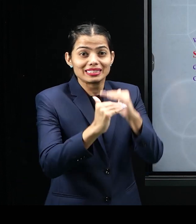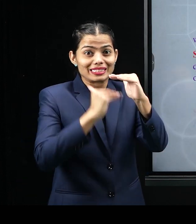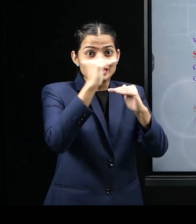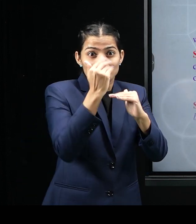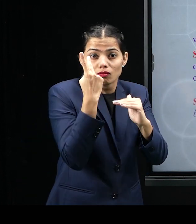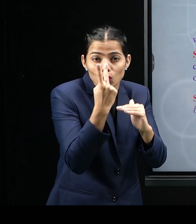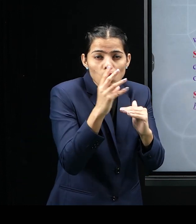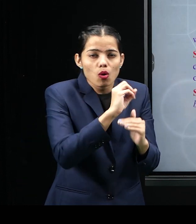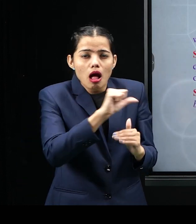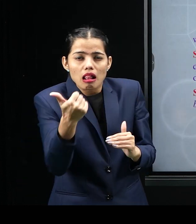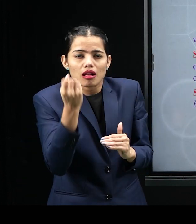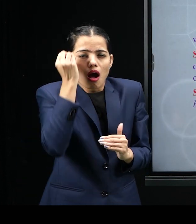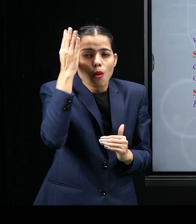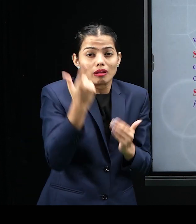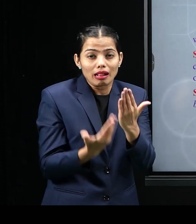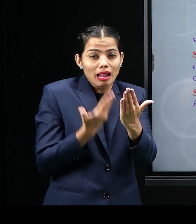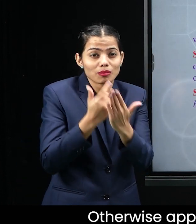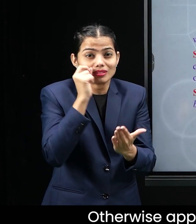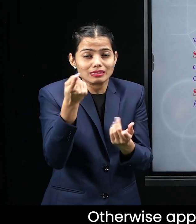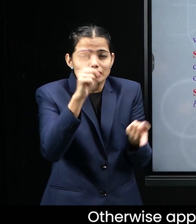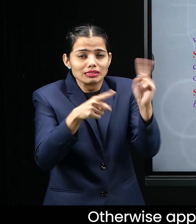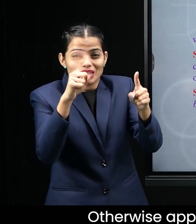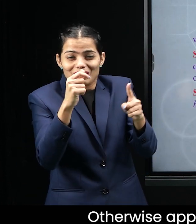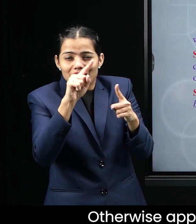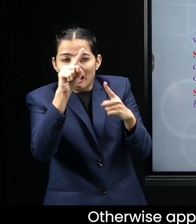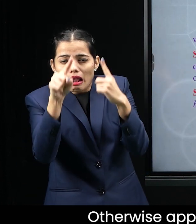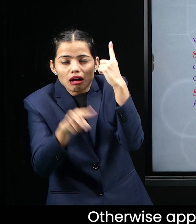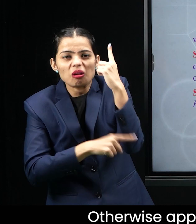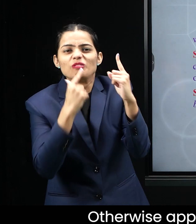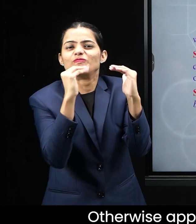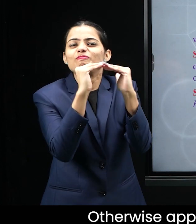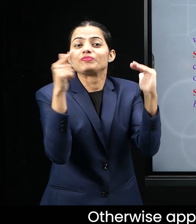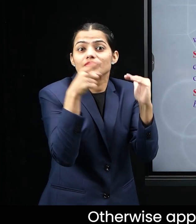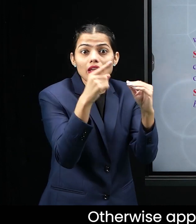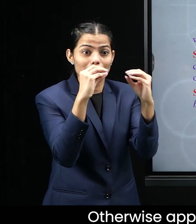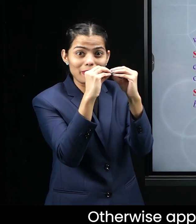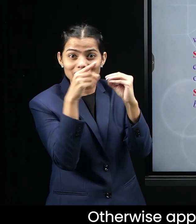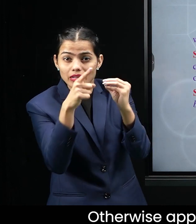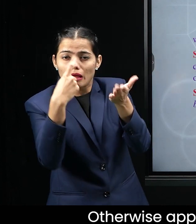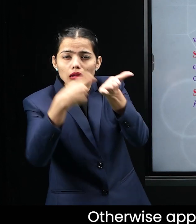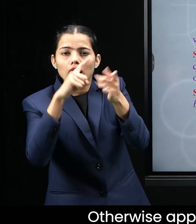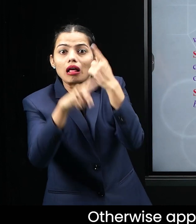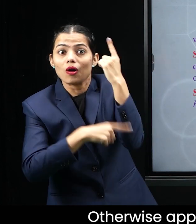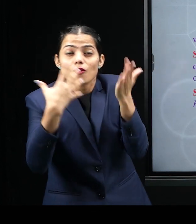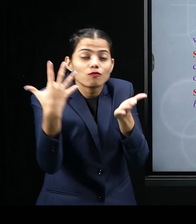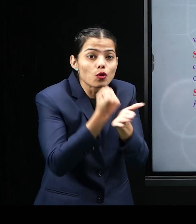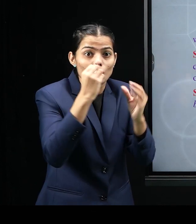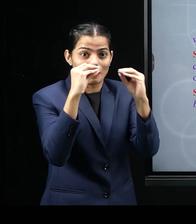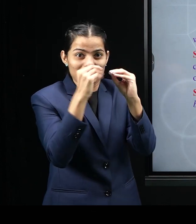Step 2. Otherwise applying Euclid's division lemma, divide B by R to get